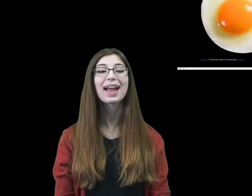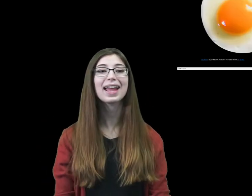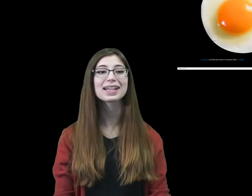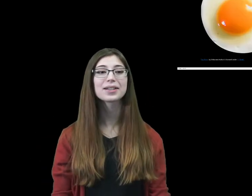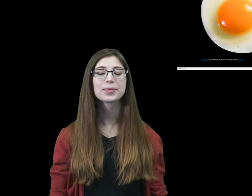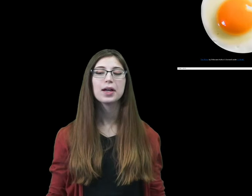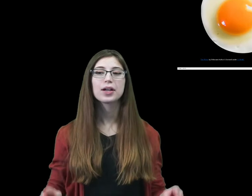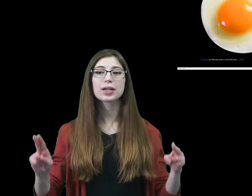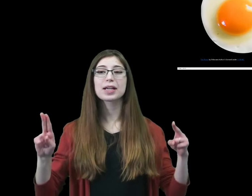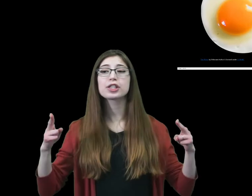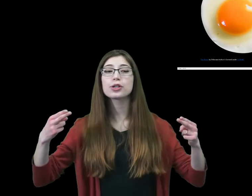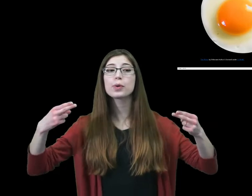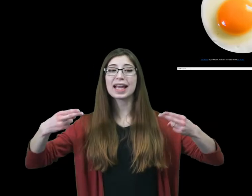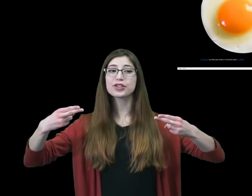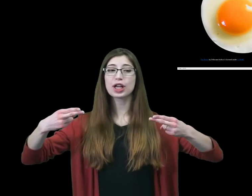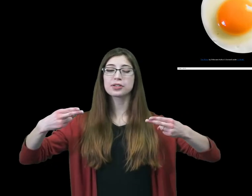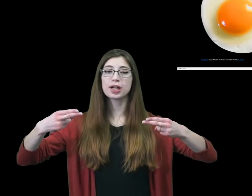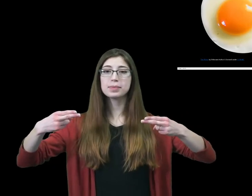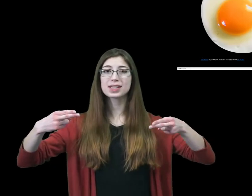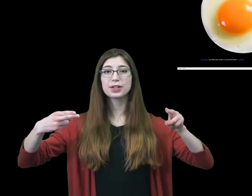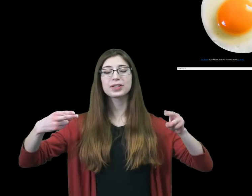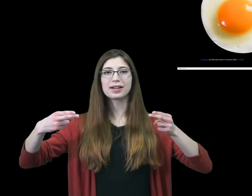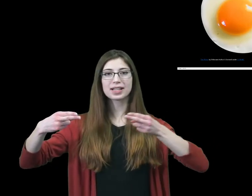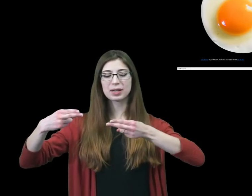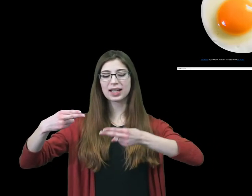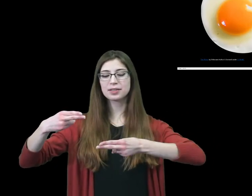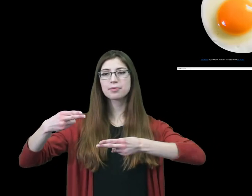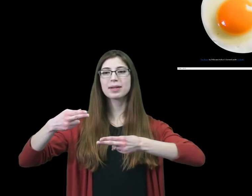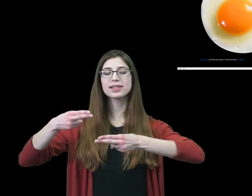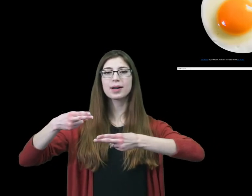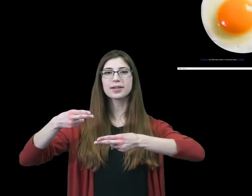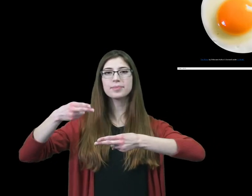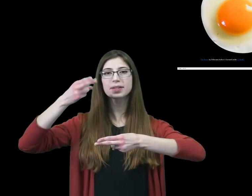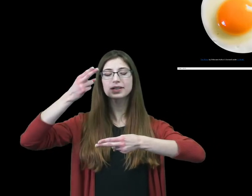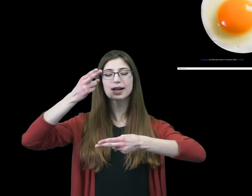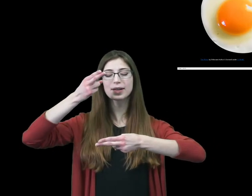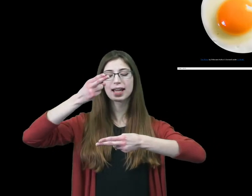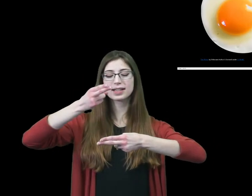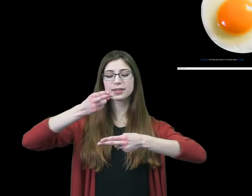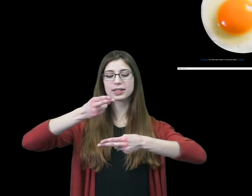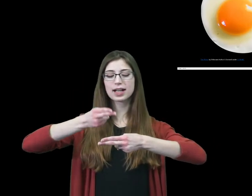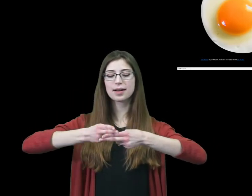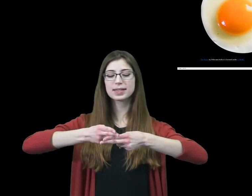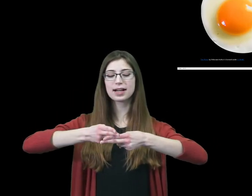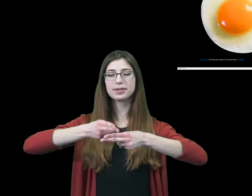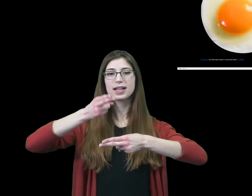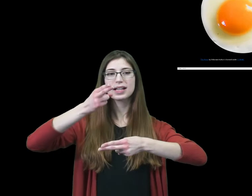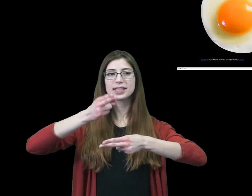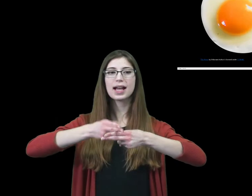Egg. You're going to make 2 H handshakes. Your non-dominant hand will be on the bottom. Your dominant hand is going to come down, tap